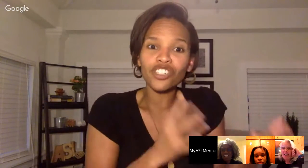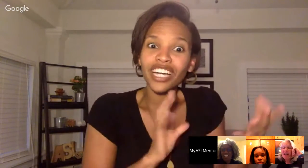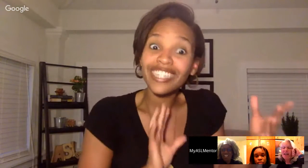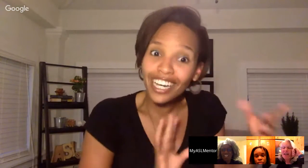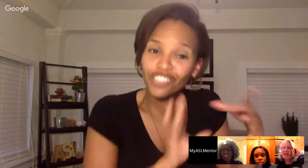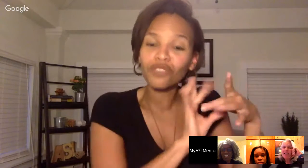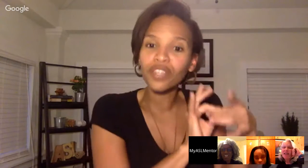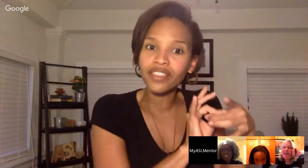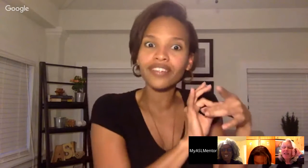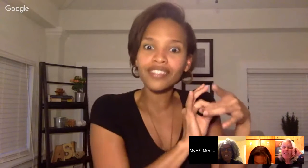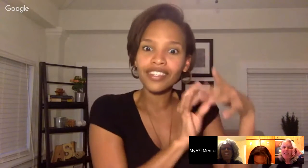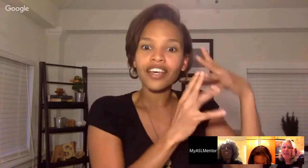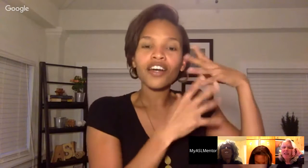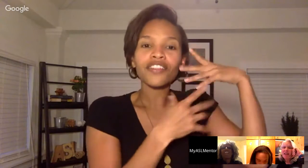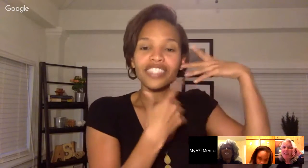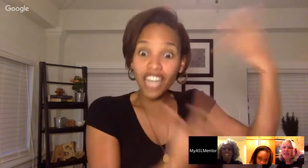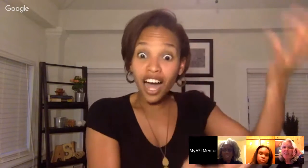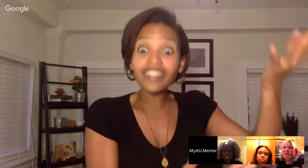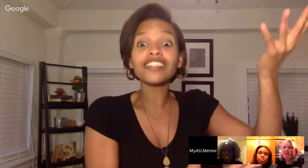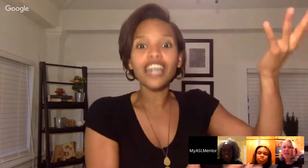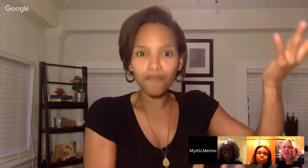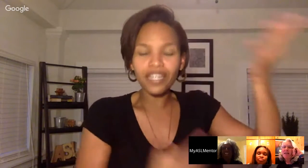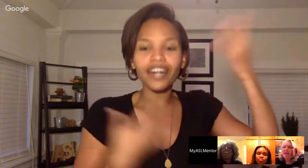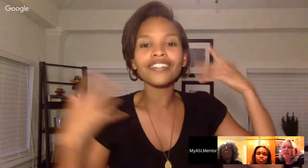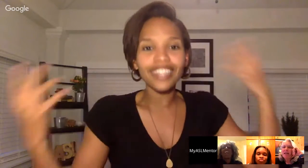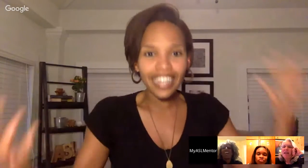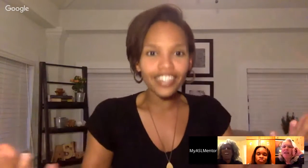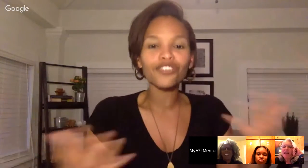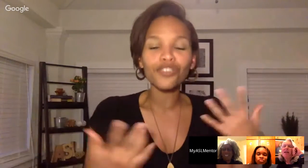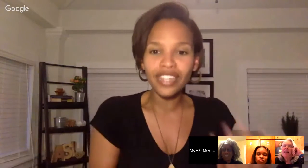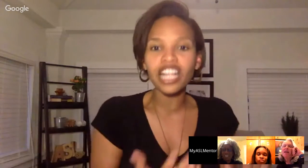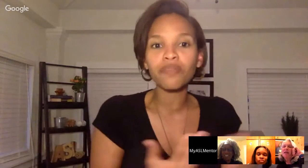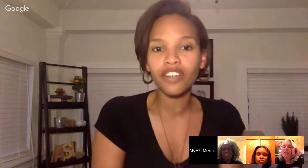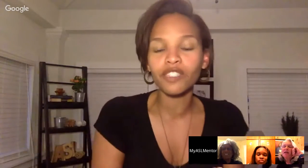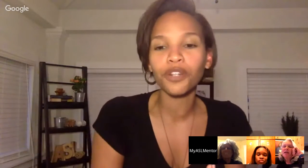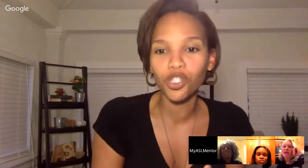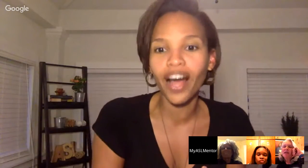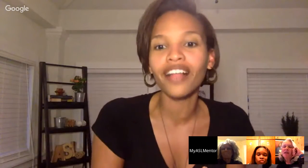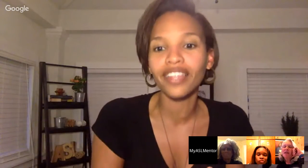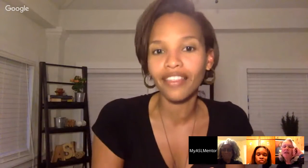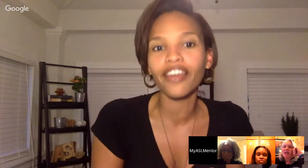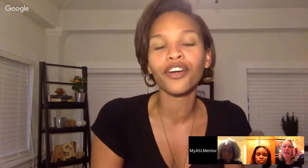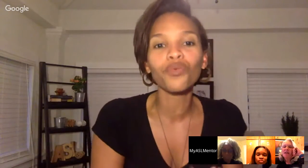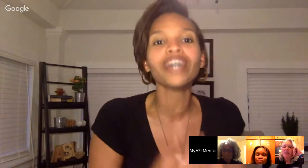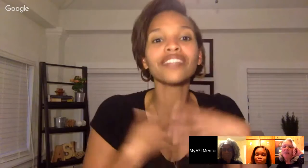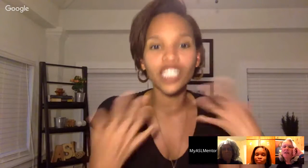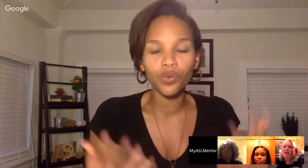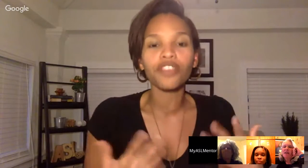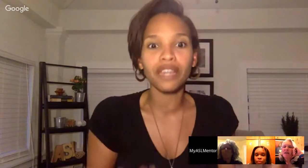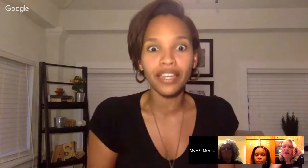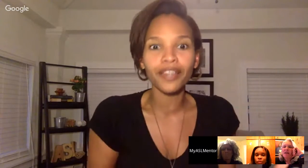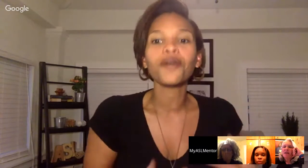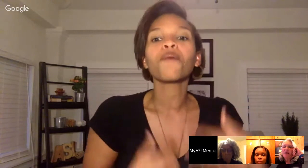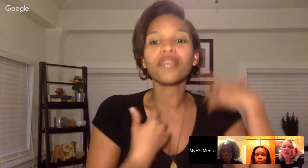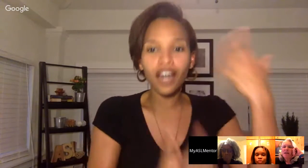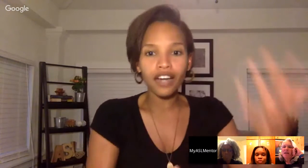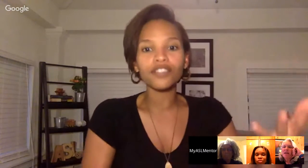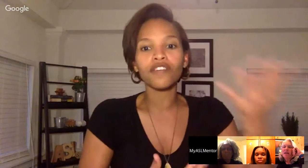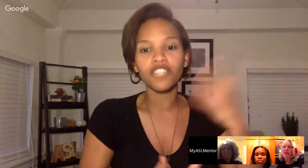such a connection with this concept, because there's an element of spirituality there. It resonates with me because of